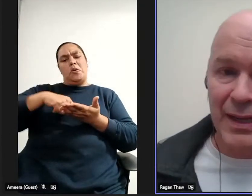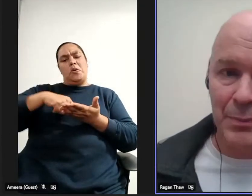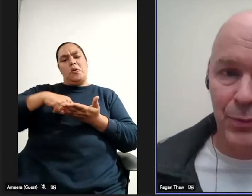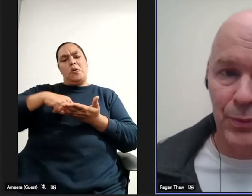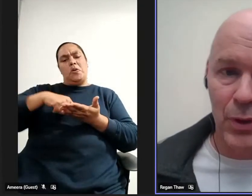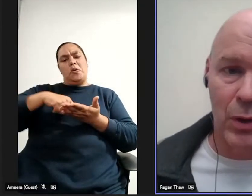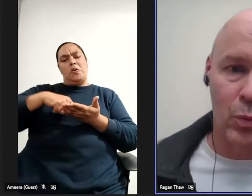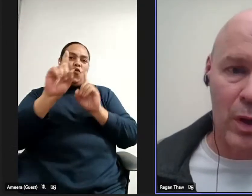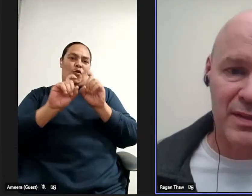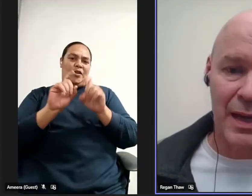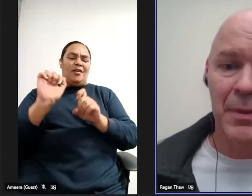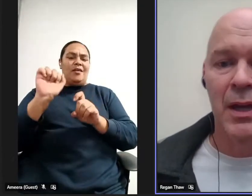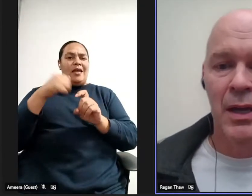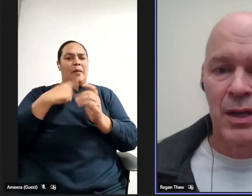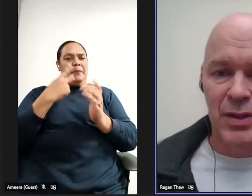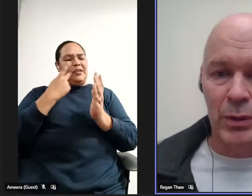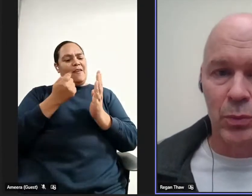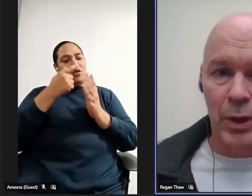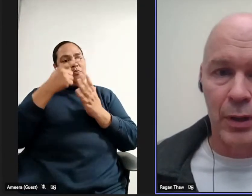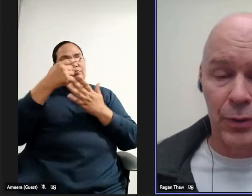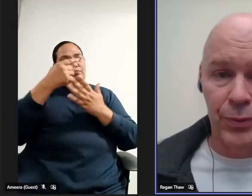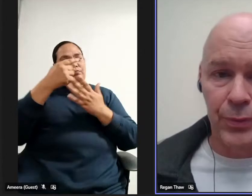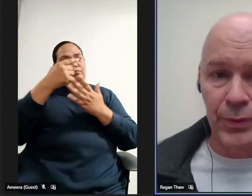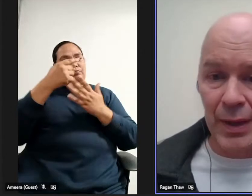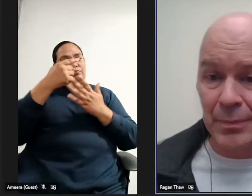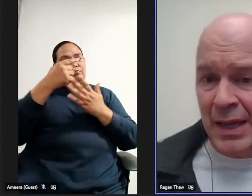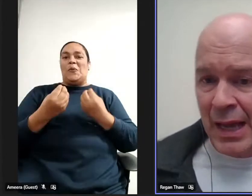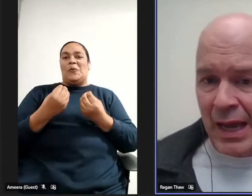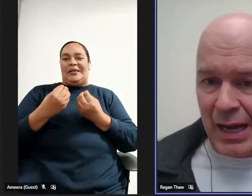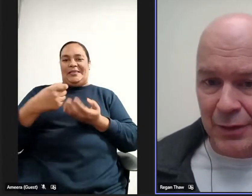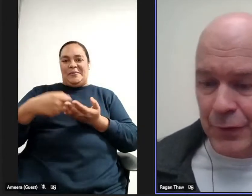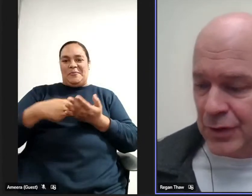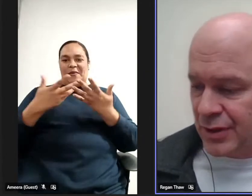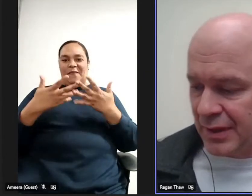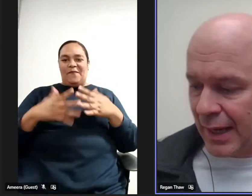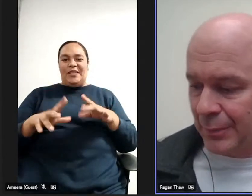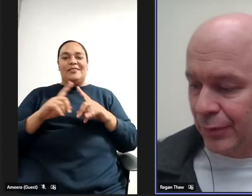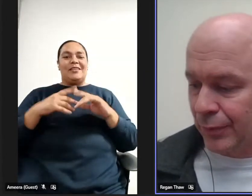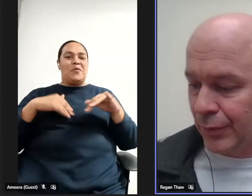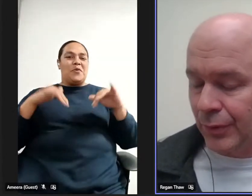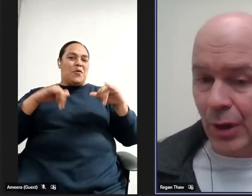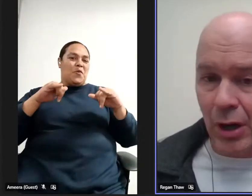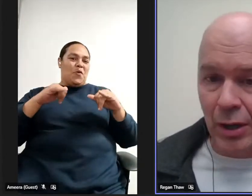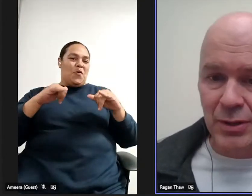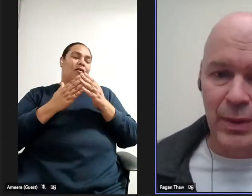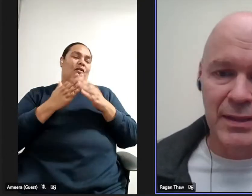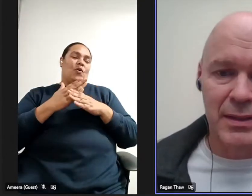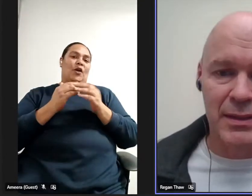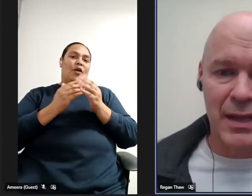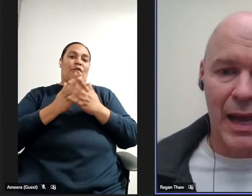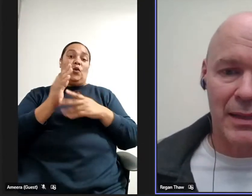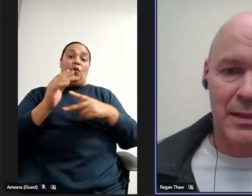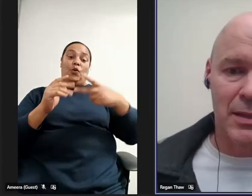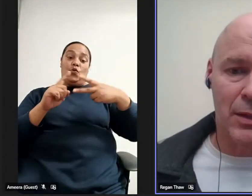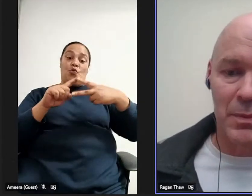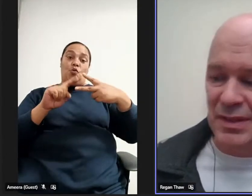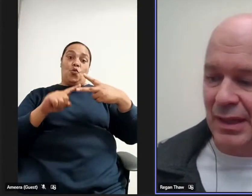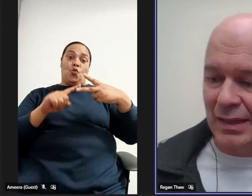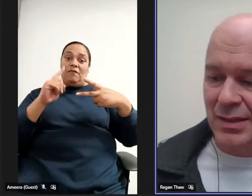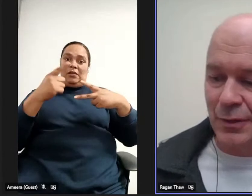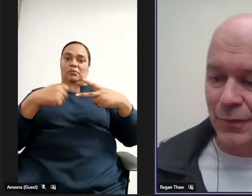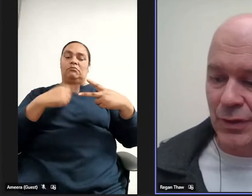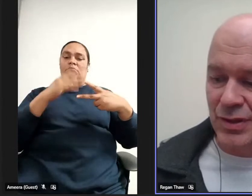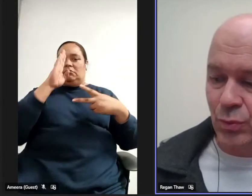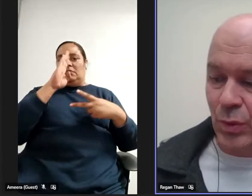few have already come through on WhatsApp, so we'll work through them. The first two that came through are directed at you,